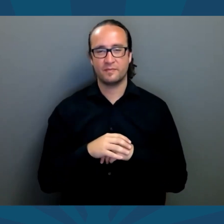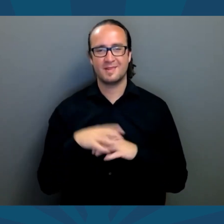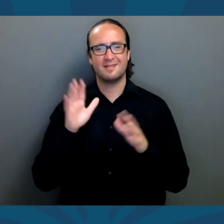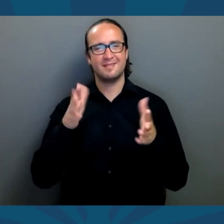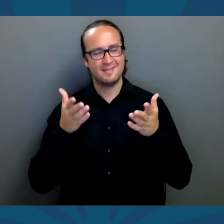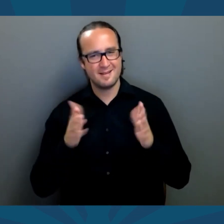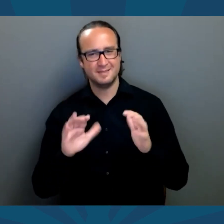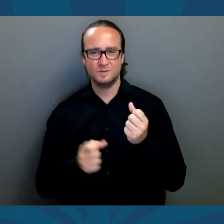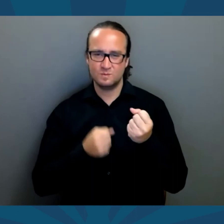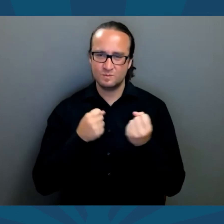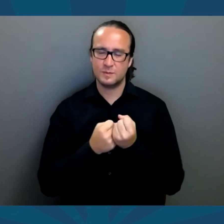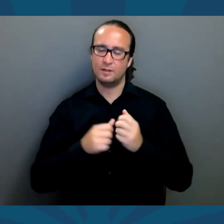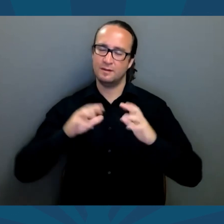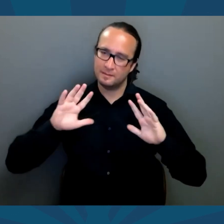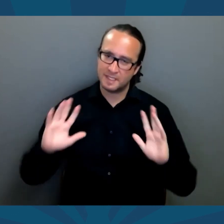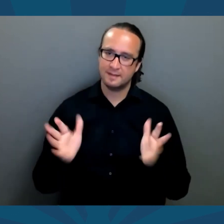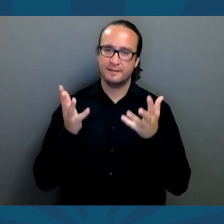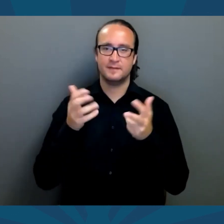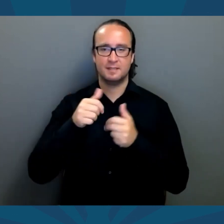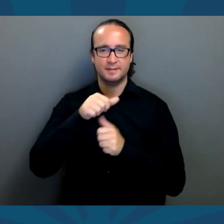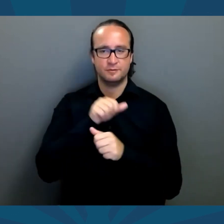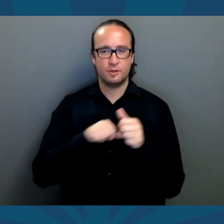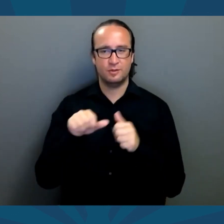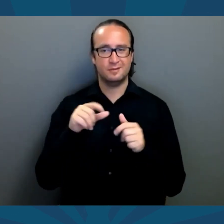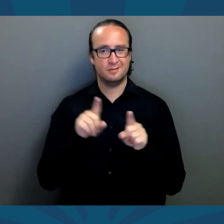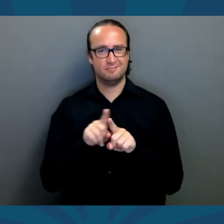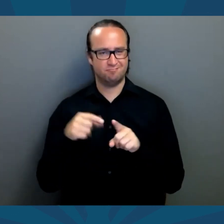as we face daunting societal challenges,